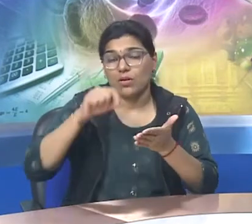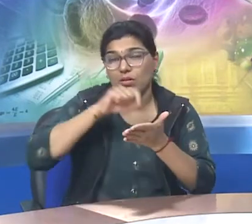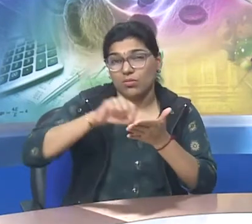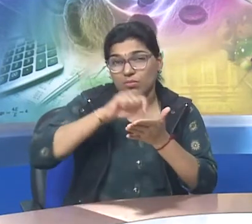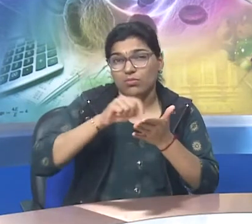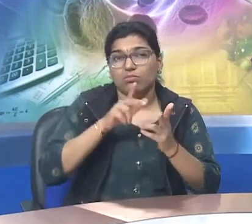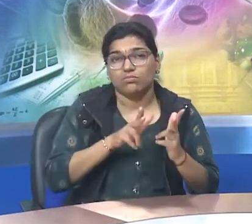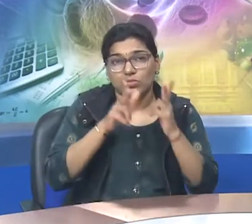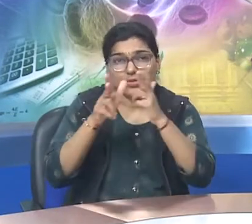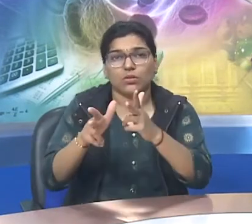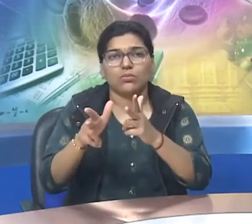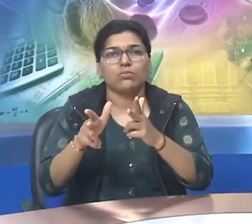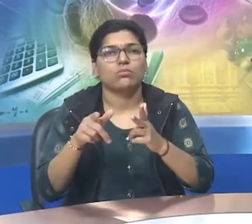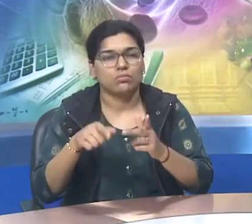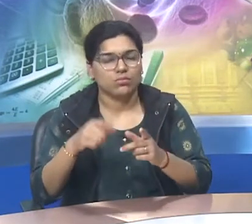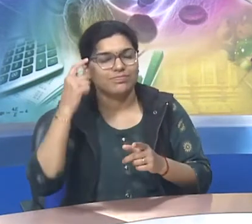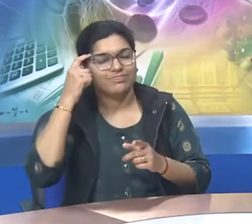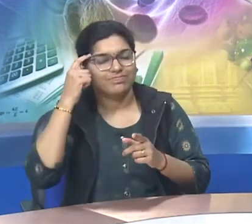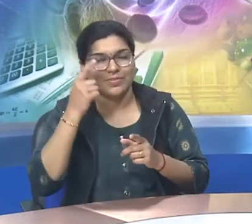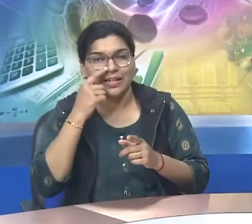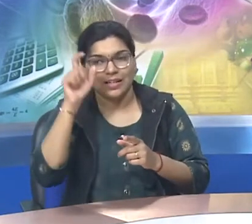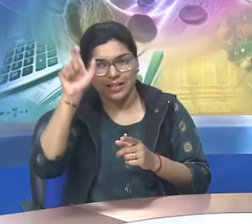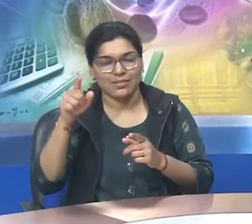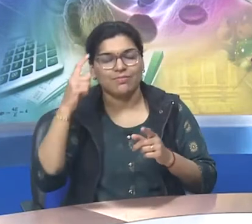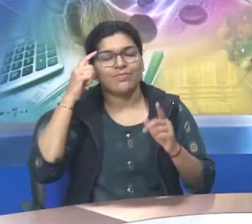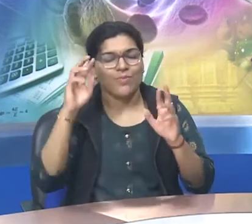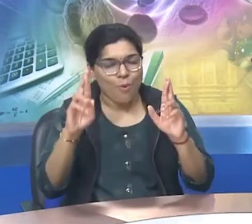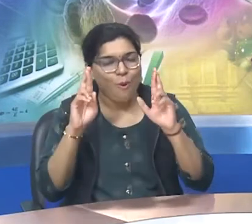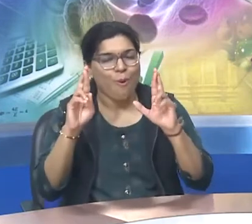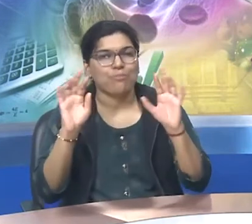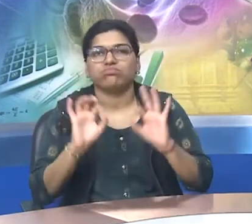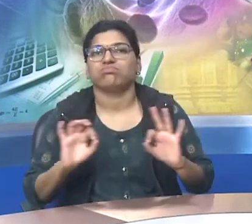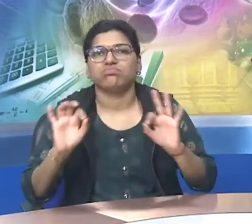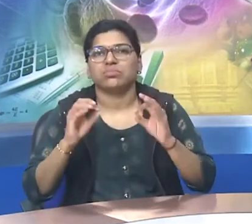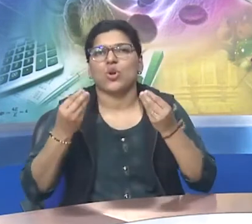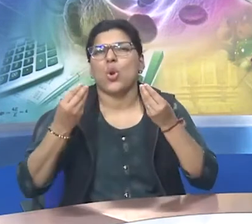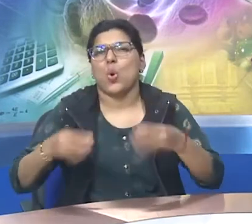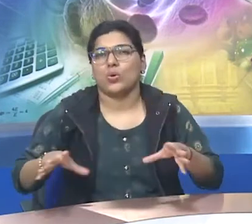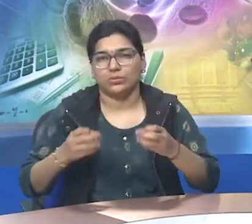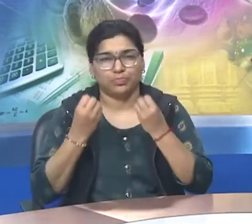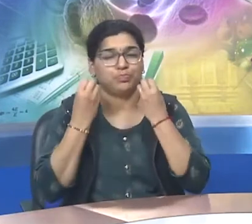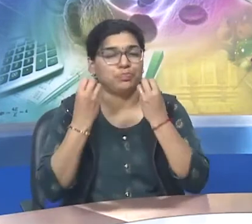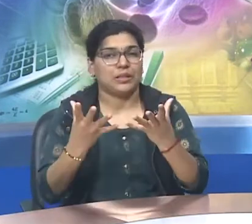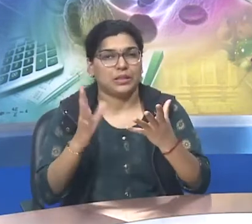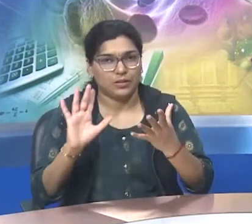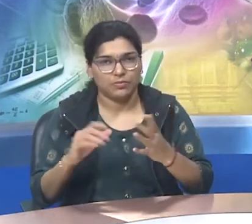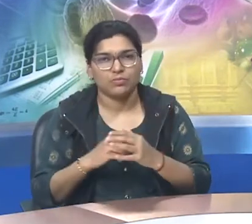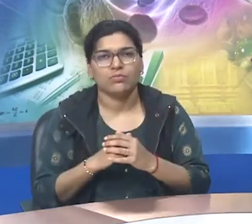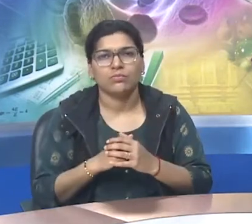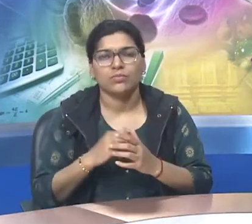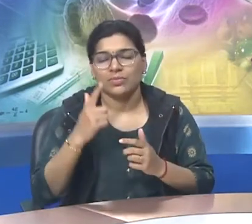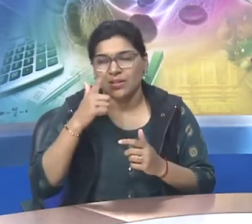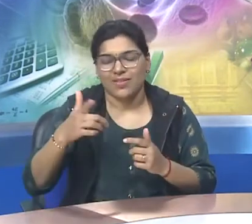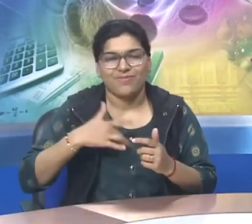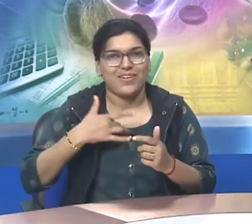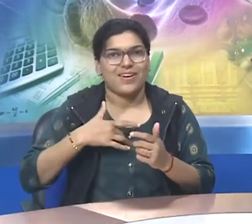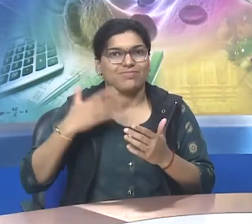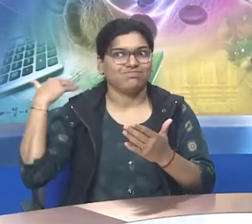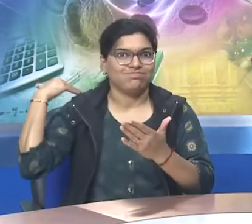lines. The poetess says, she is in despair. She has